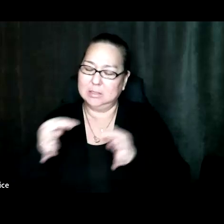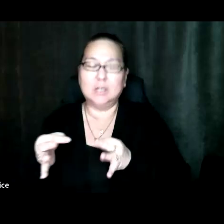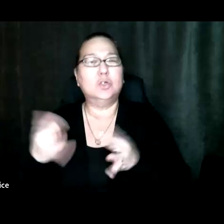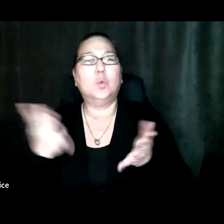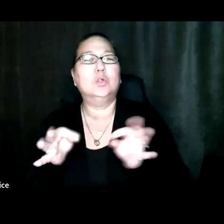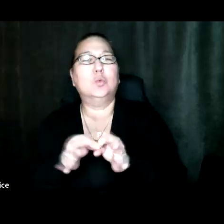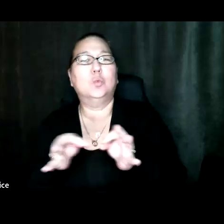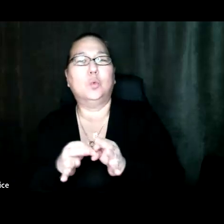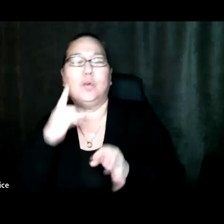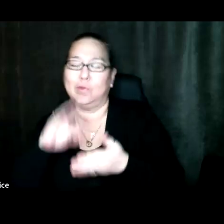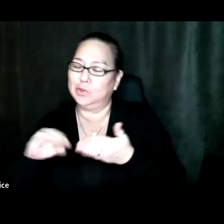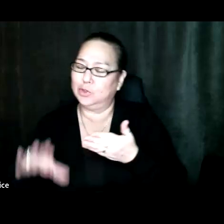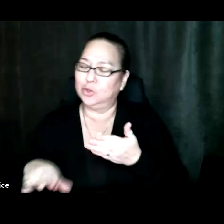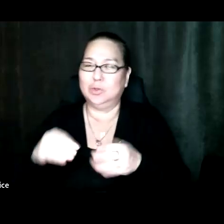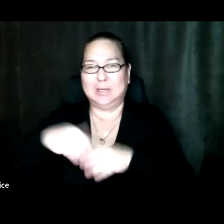Thank you for your time.